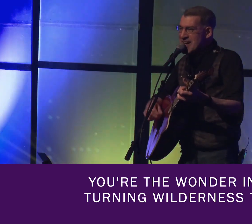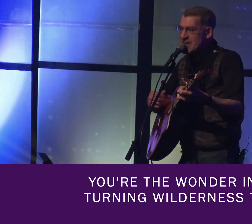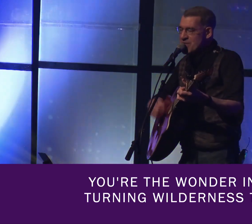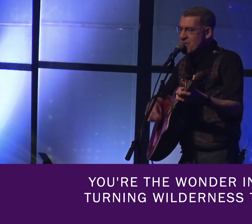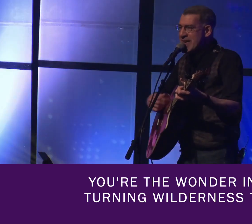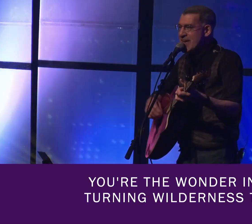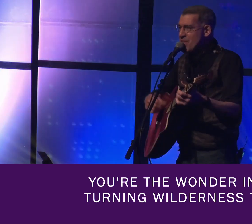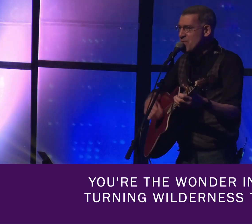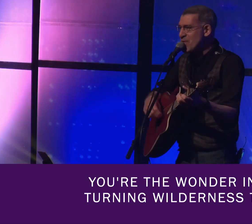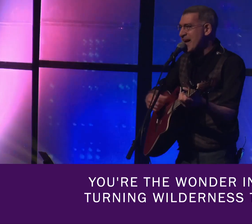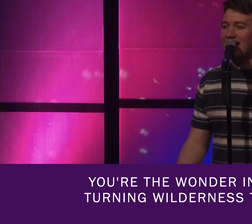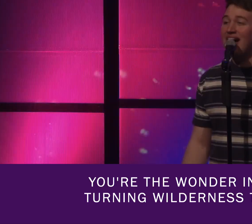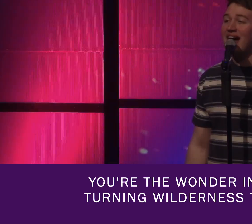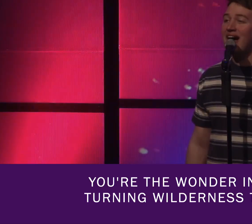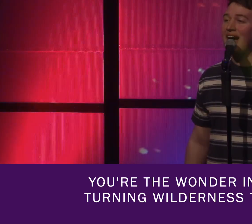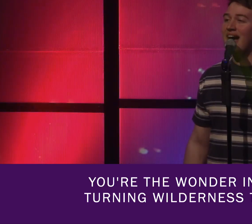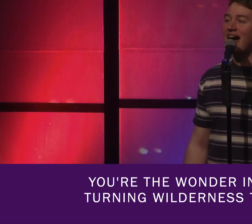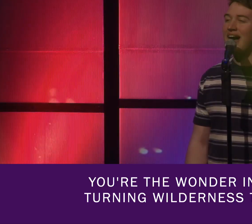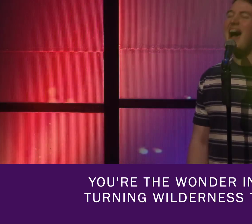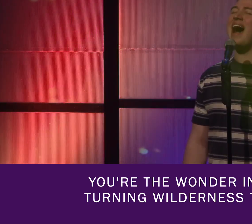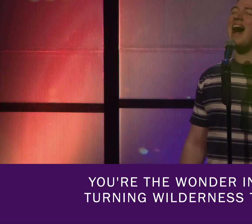You're the wonder in the